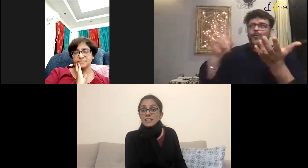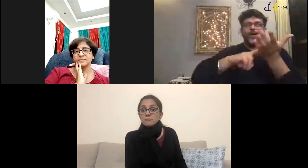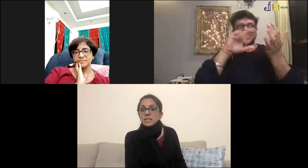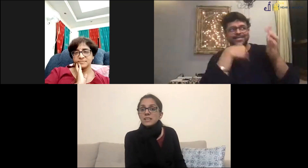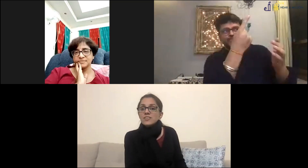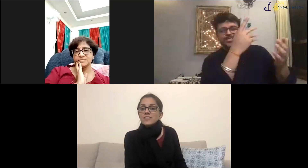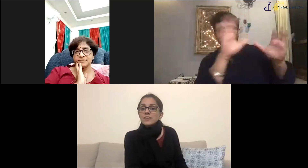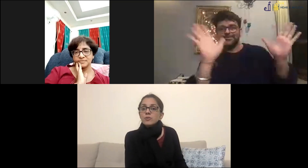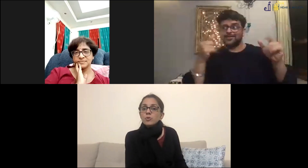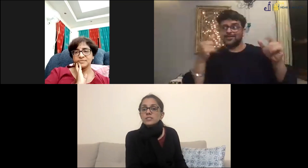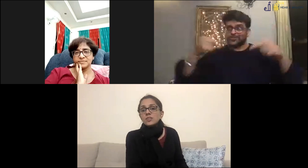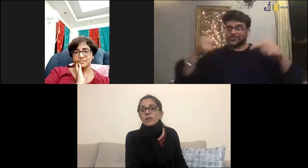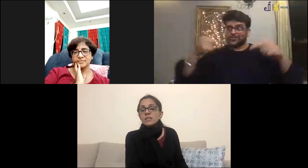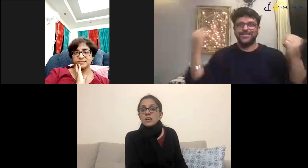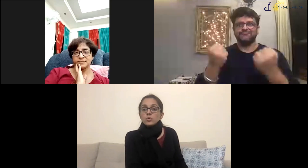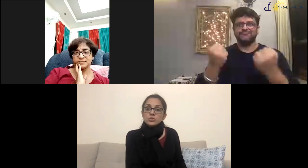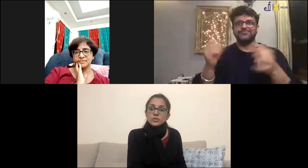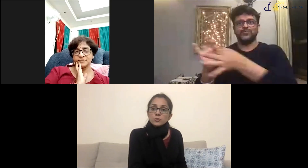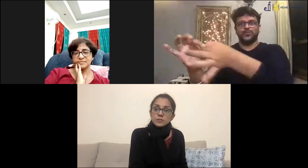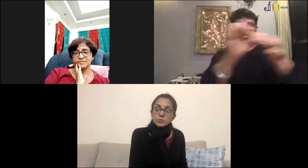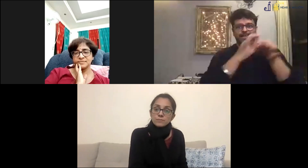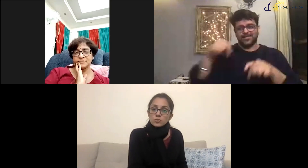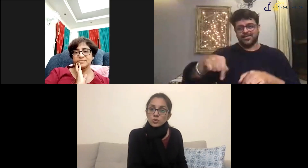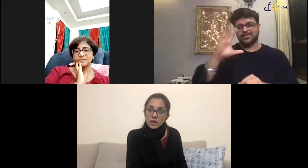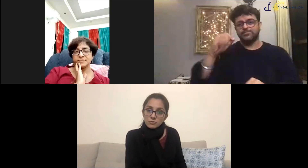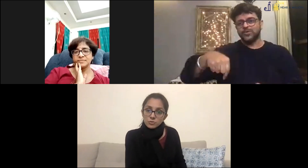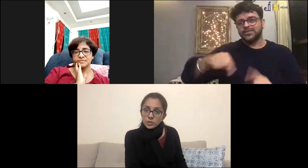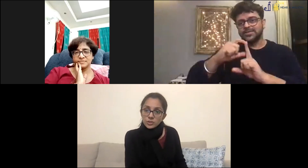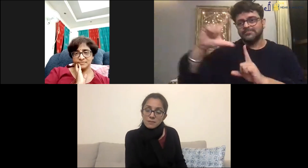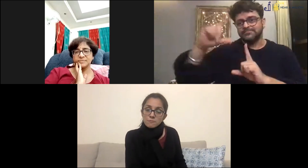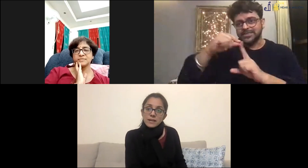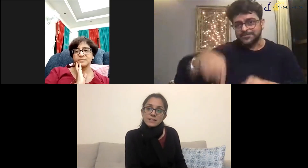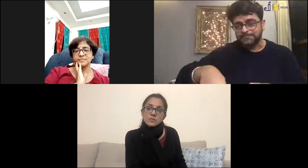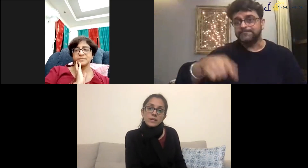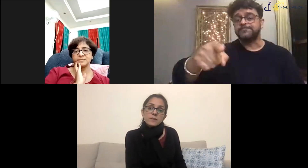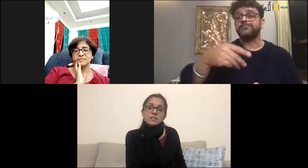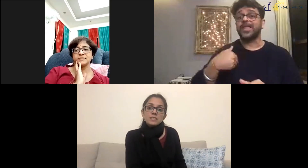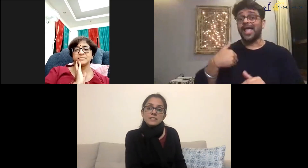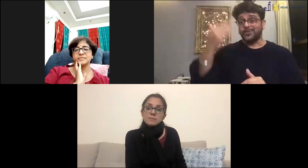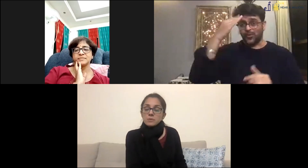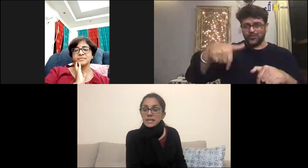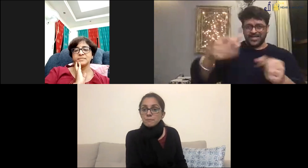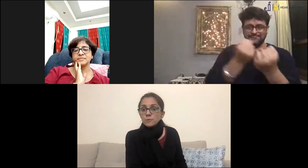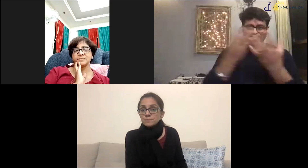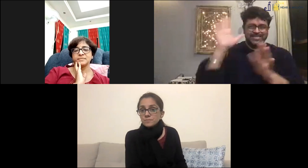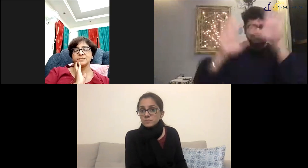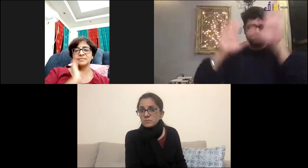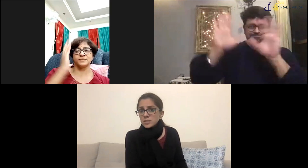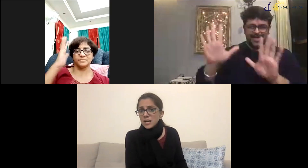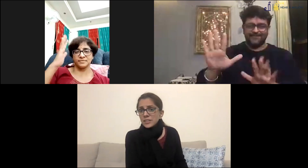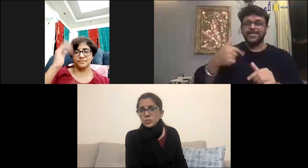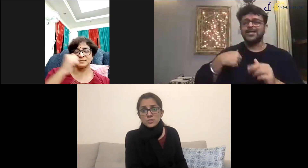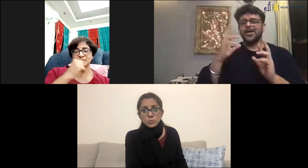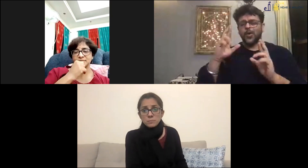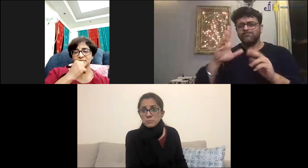a self thing, and rather than, focusing on who's going to do for you? So you have to do for yourself, and that's where DLP will help you.